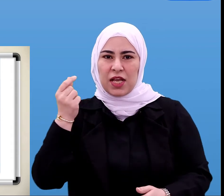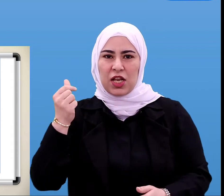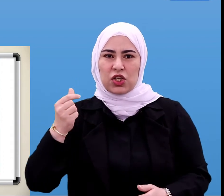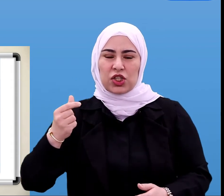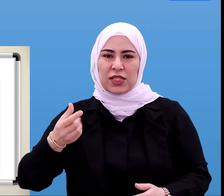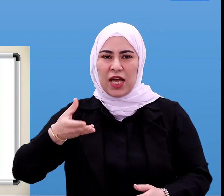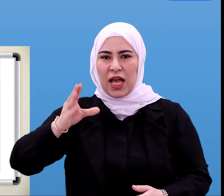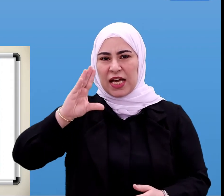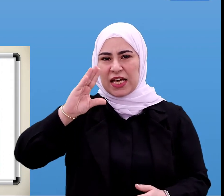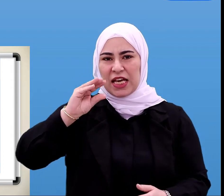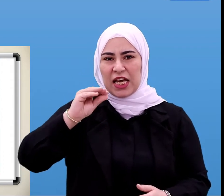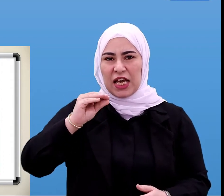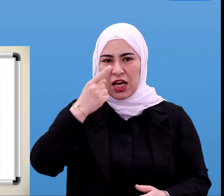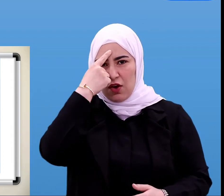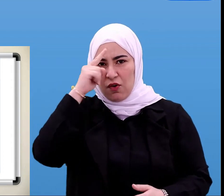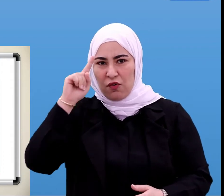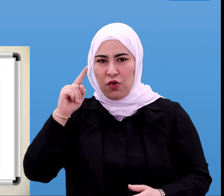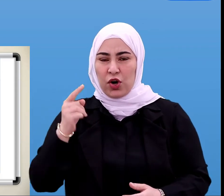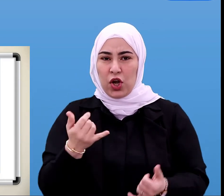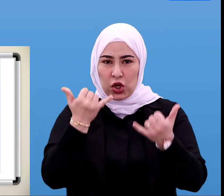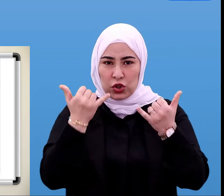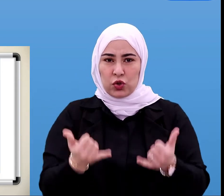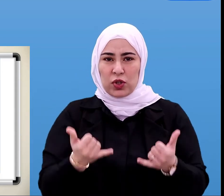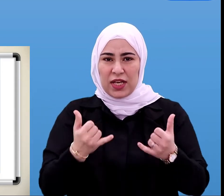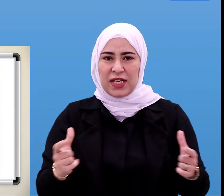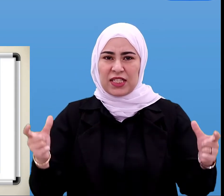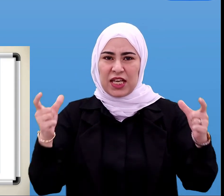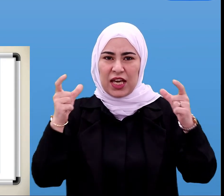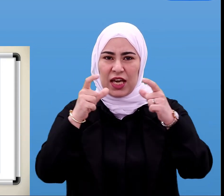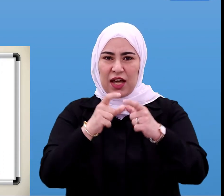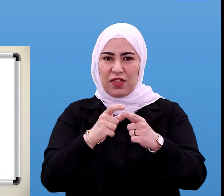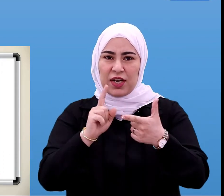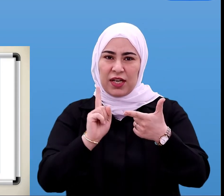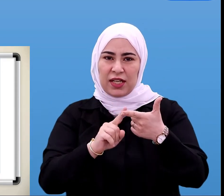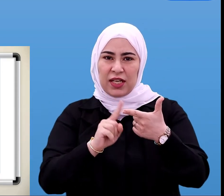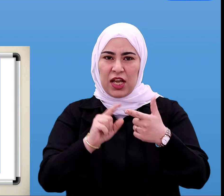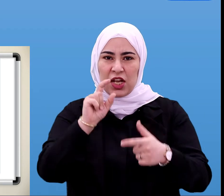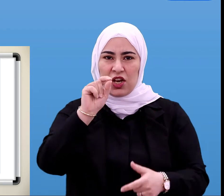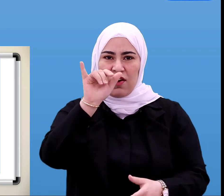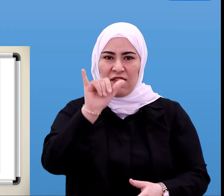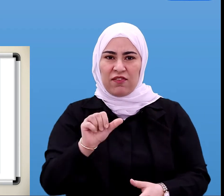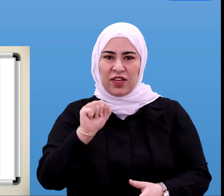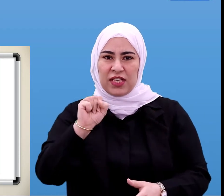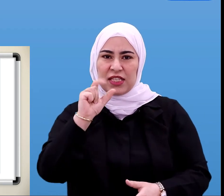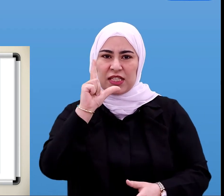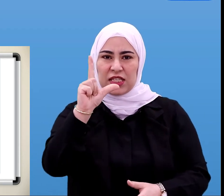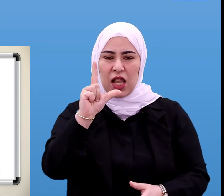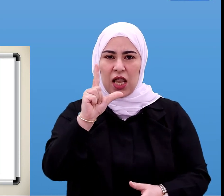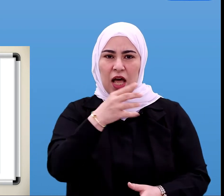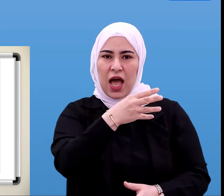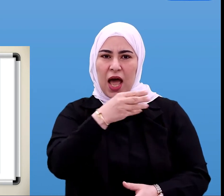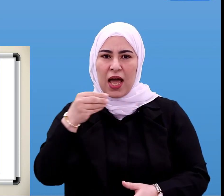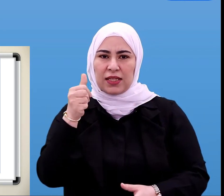look at this example. Let's read the second example. Faisal and Ahmed have rented a new